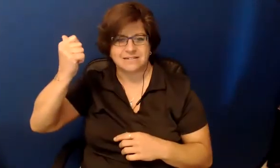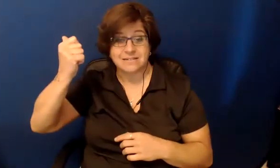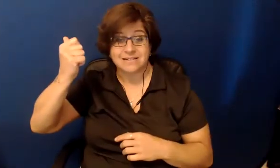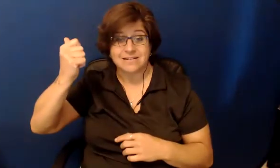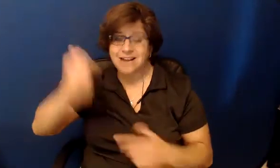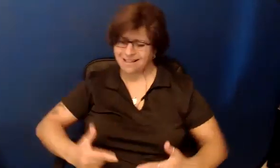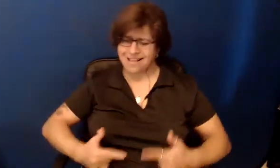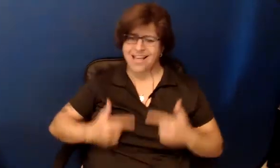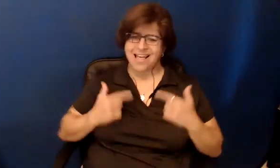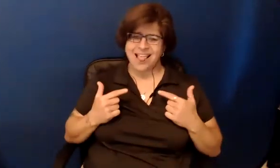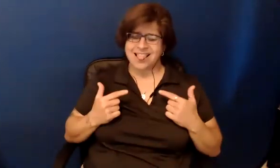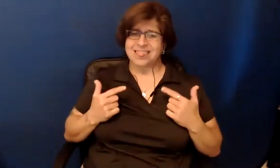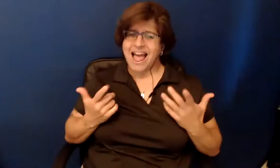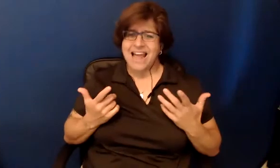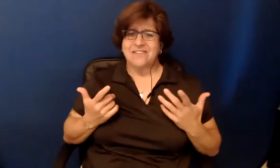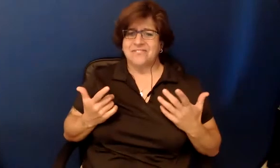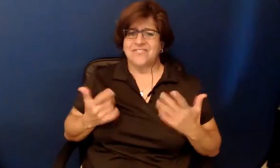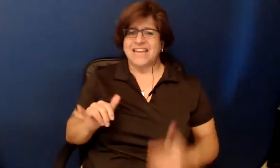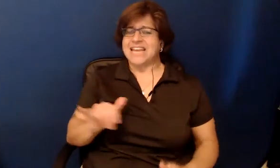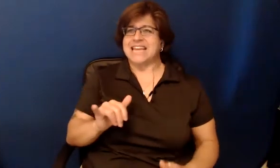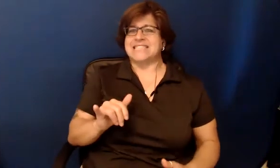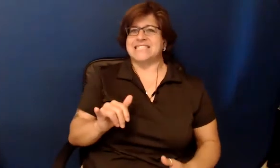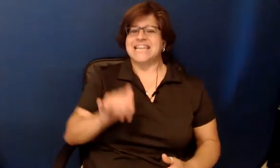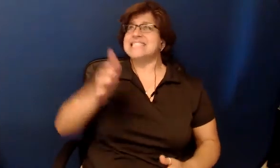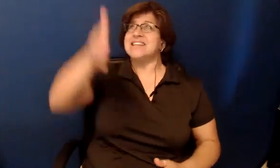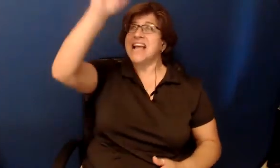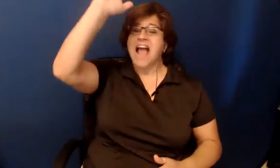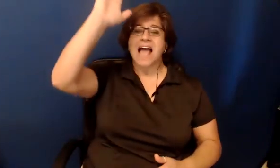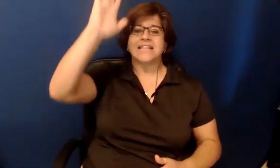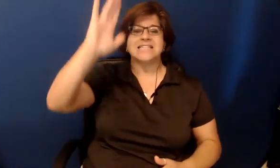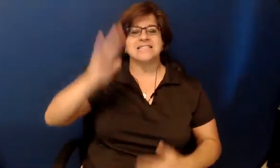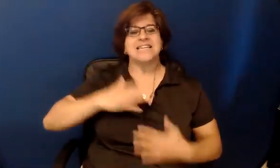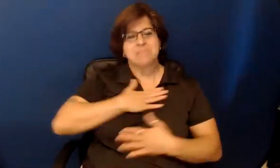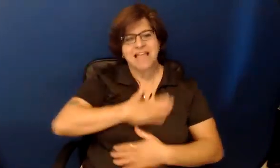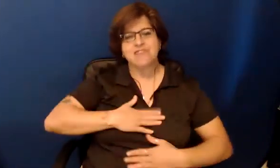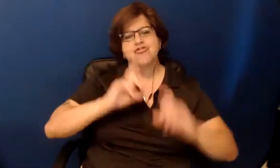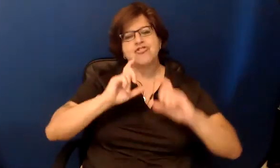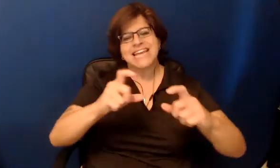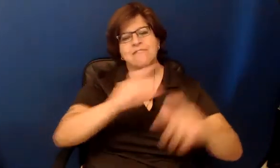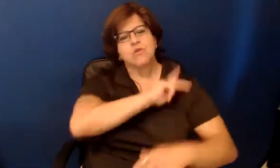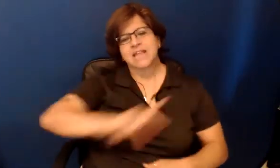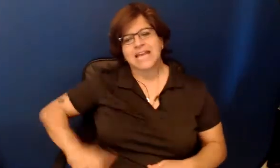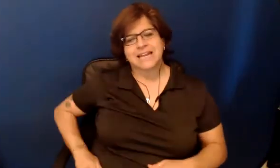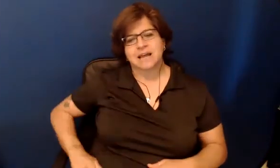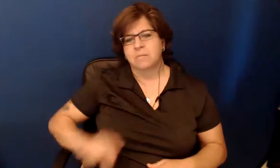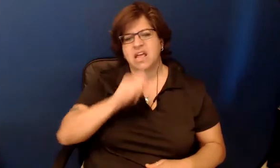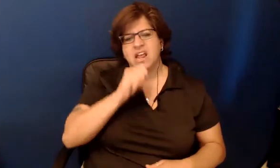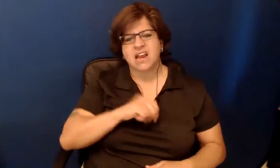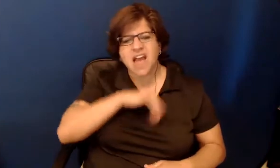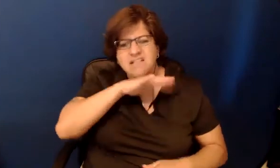We're going for the very best, Life is a banquet here, and it's the Father's pleasure to give you the kingdom, not